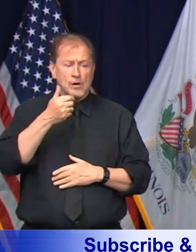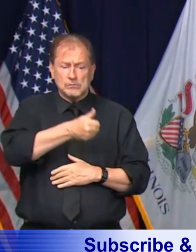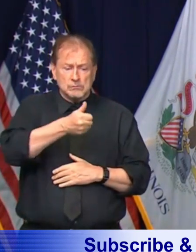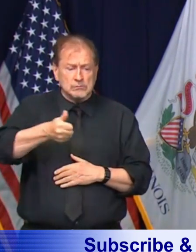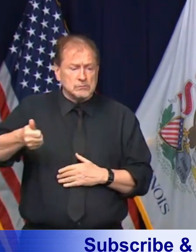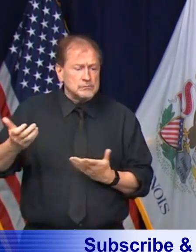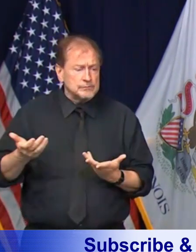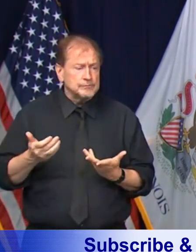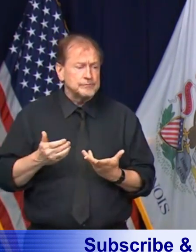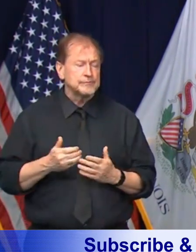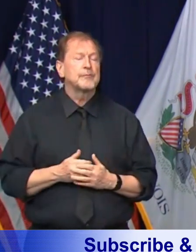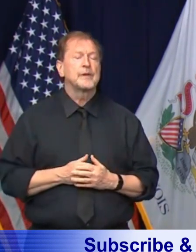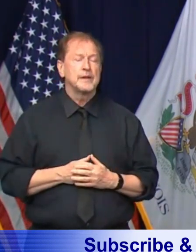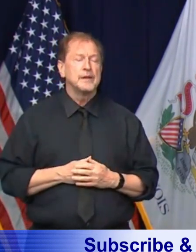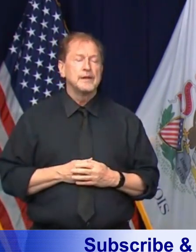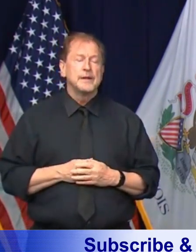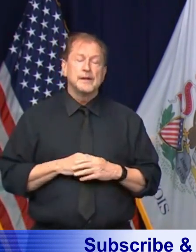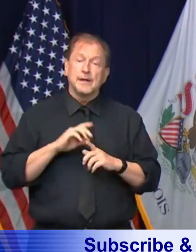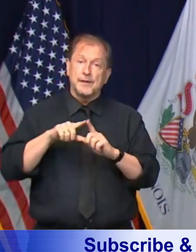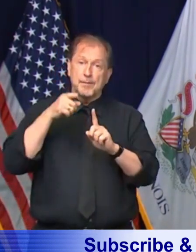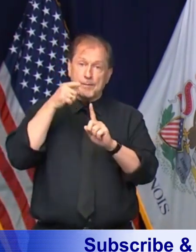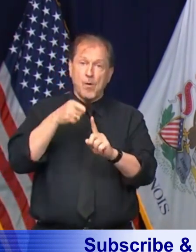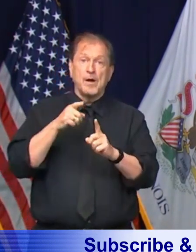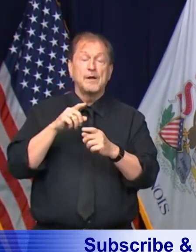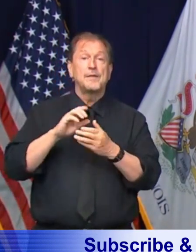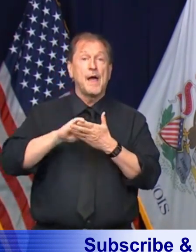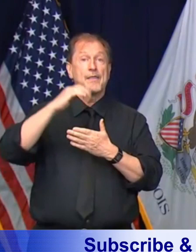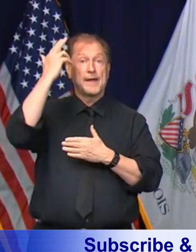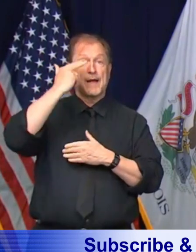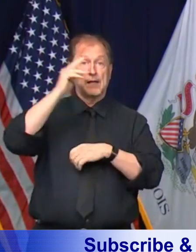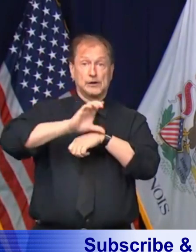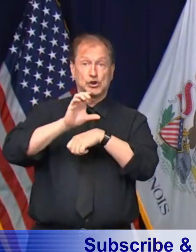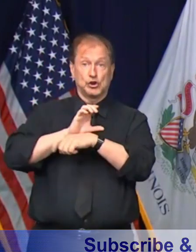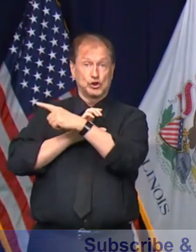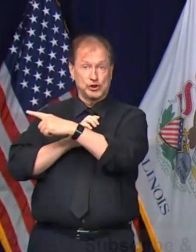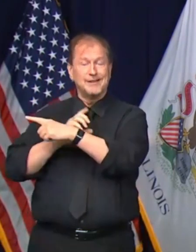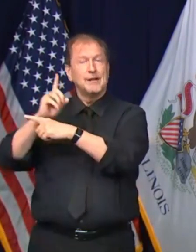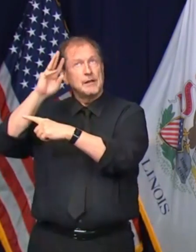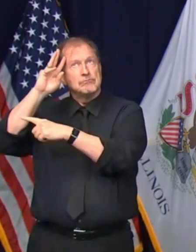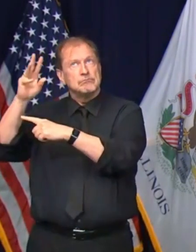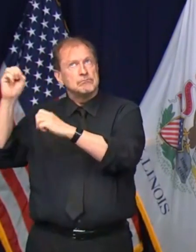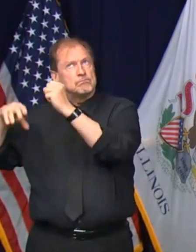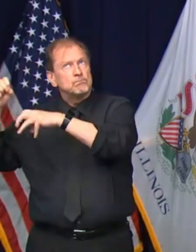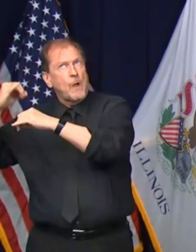Again, yes, of course. Again, the Catholic Church, for example, came to us with their